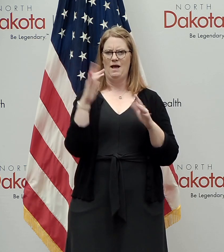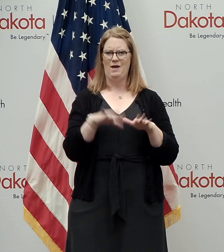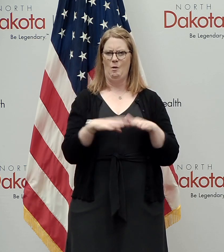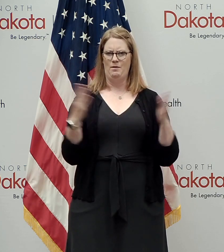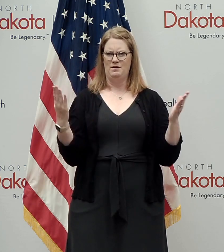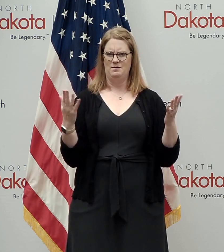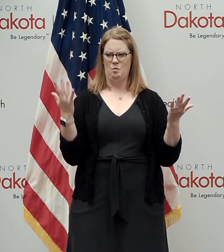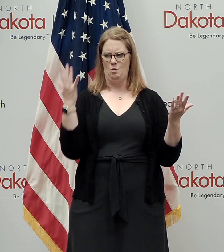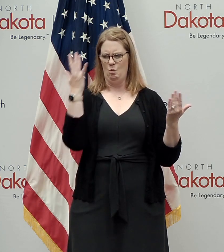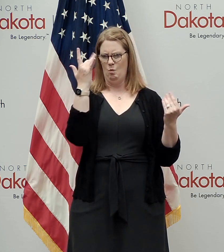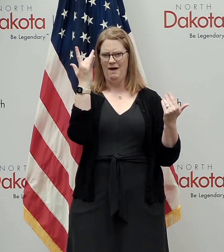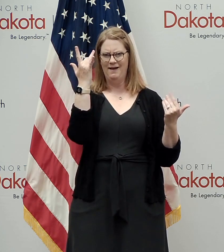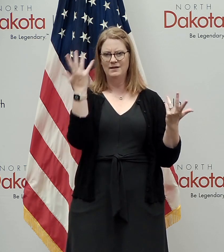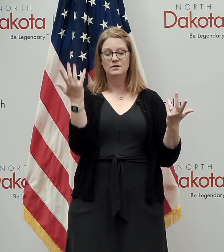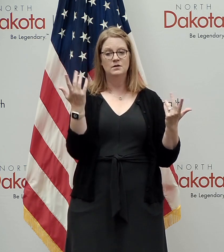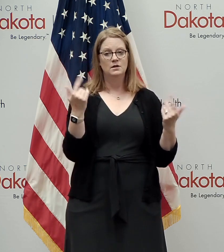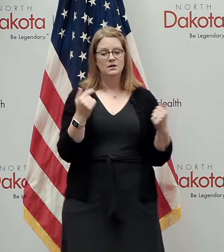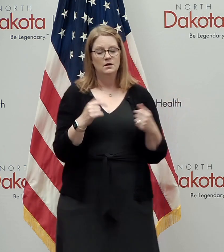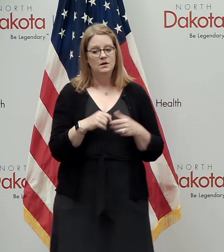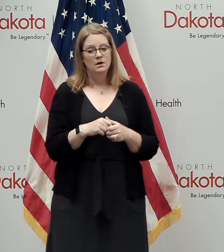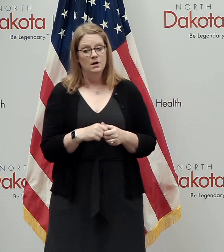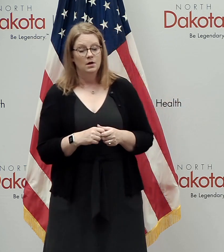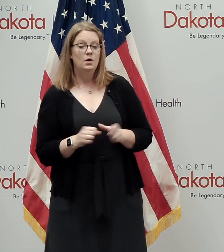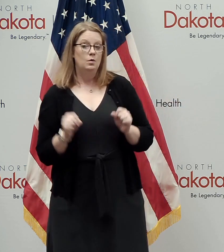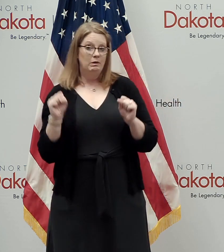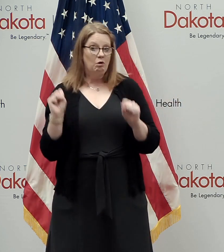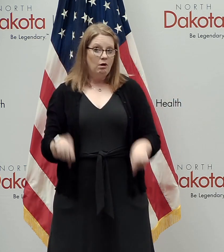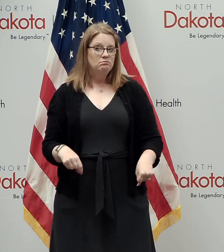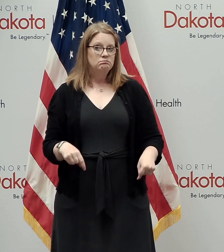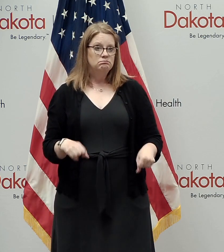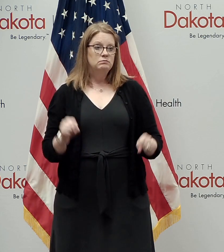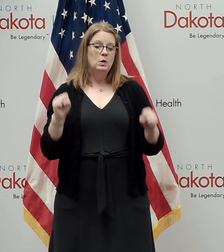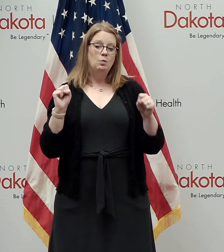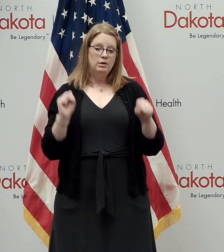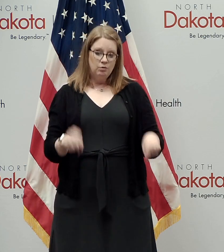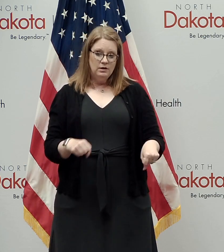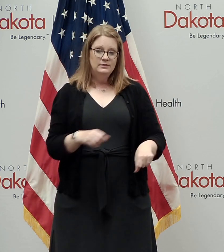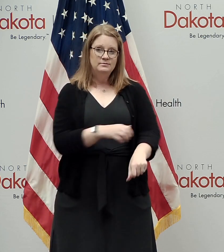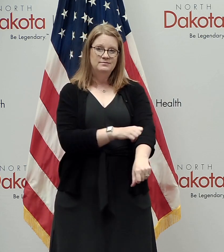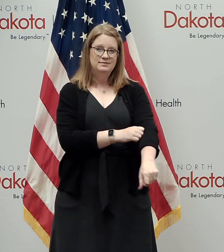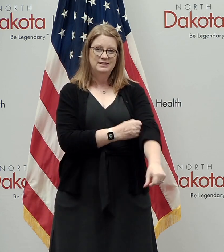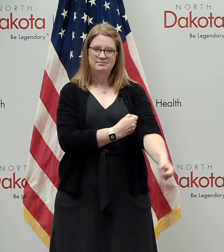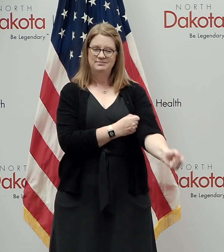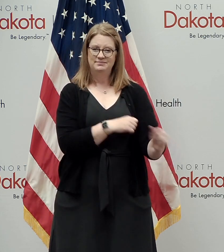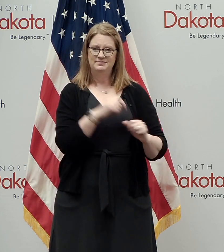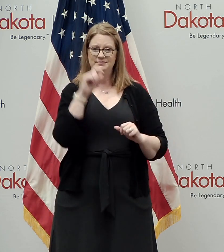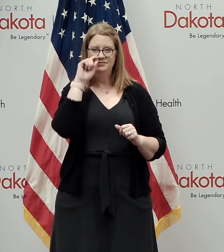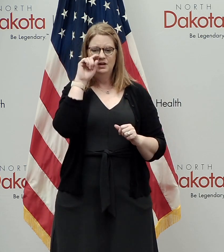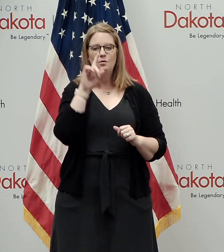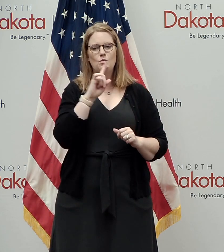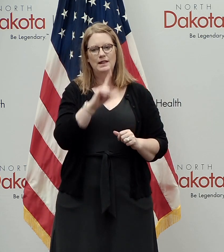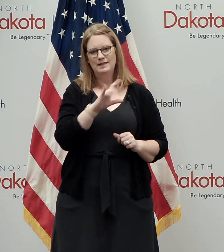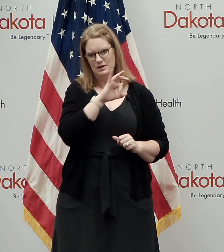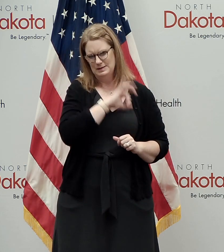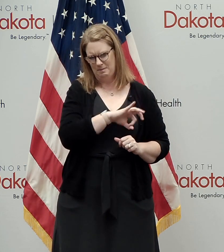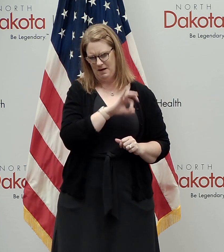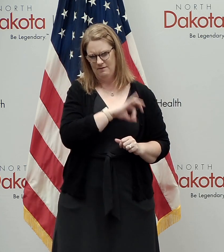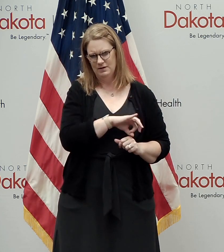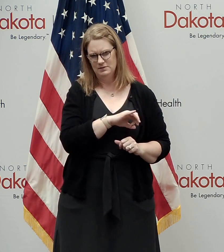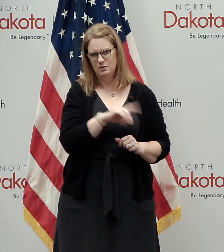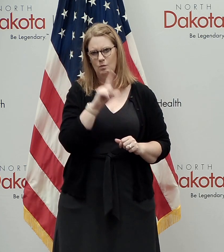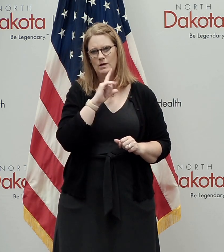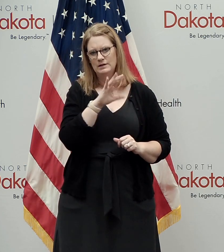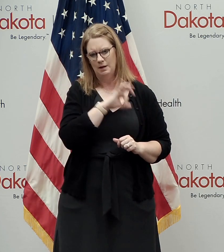reality is we proved that. We could do that, but there really is some benefits of being on premise for